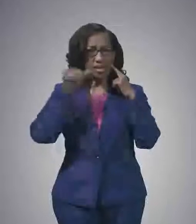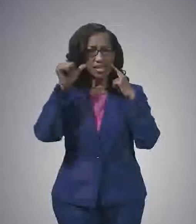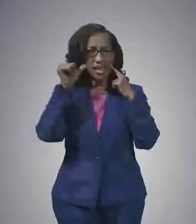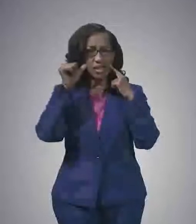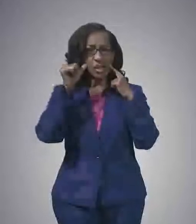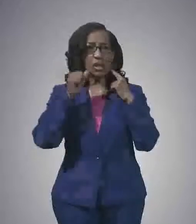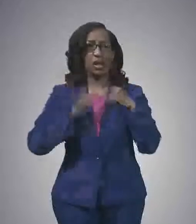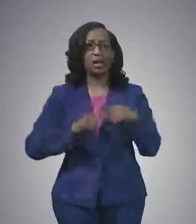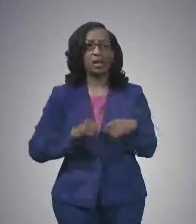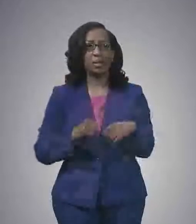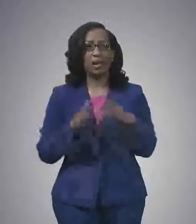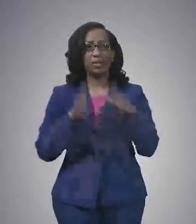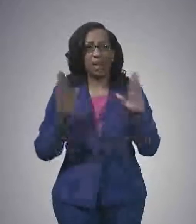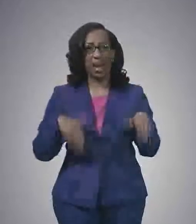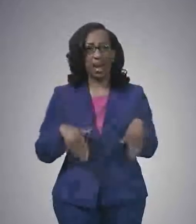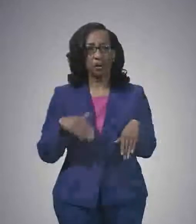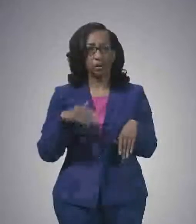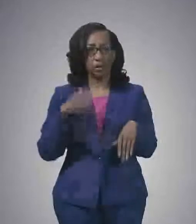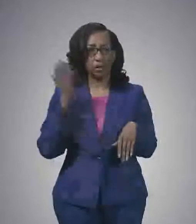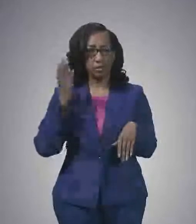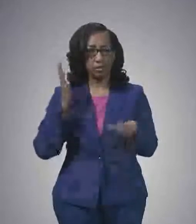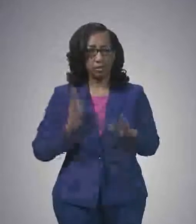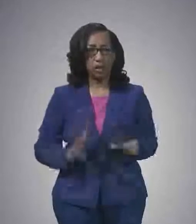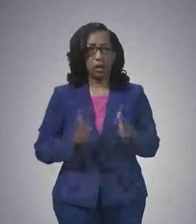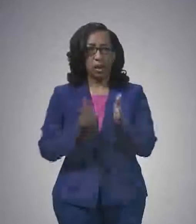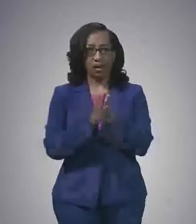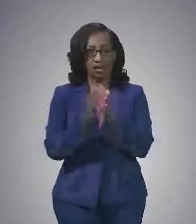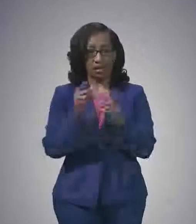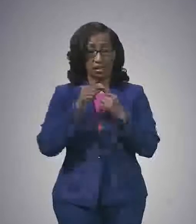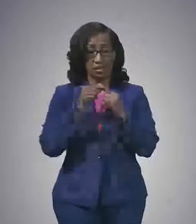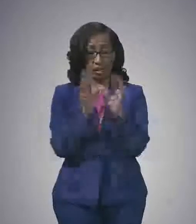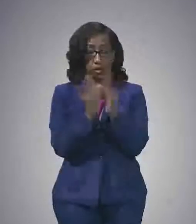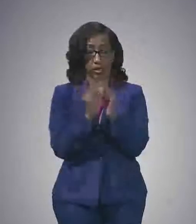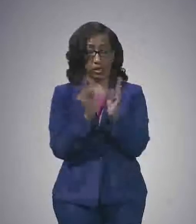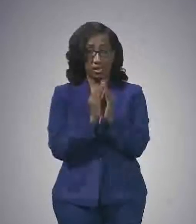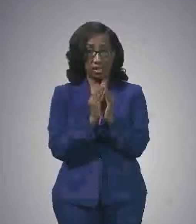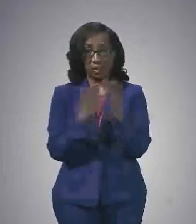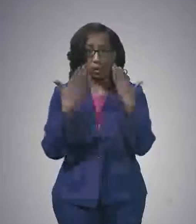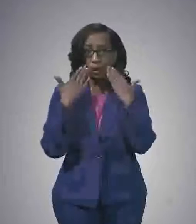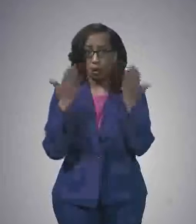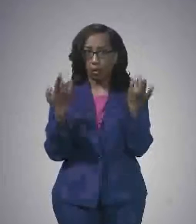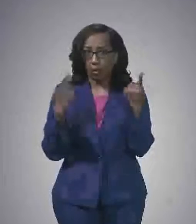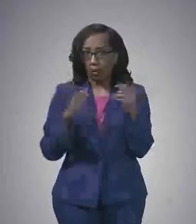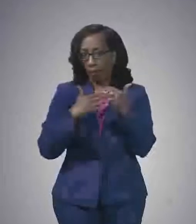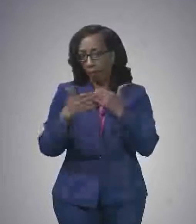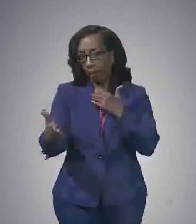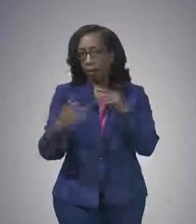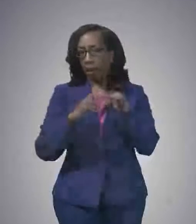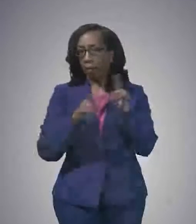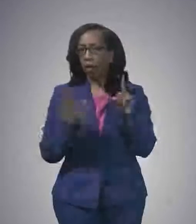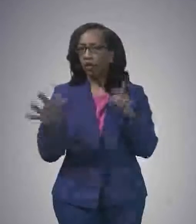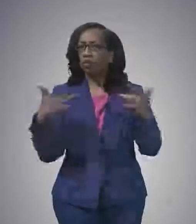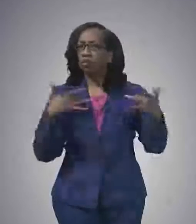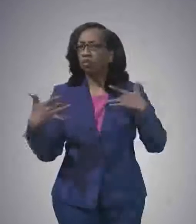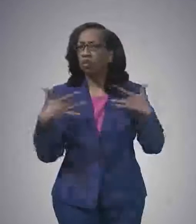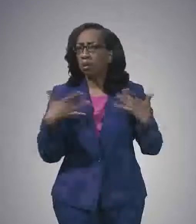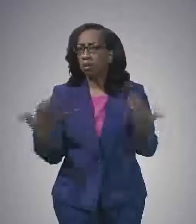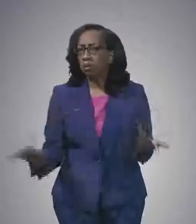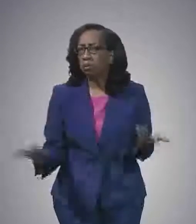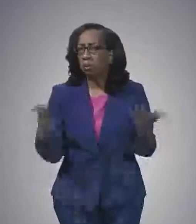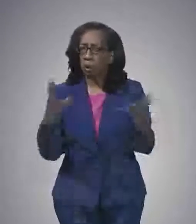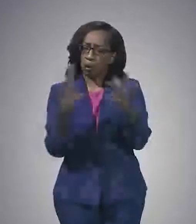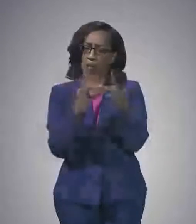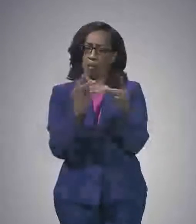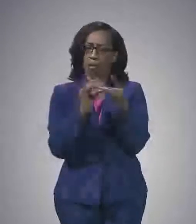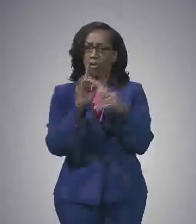Sexton requesting a special session. Unknown right now, obviously, if it's going to happen, but what are your concerns? What's your message